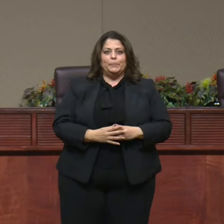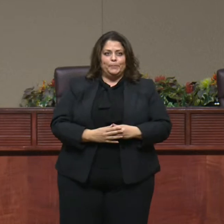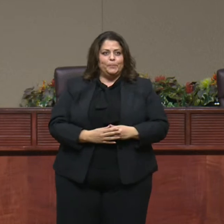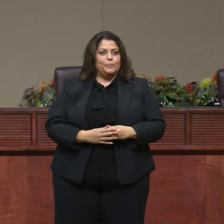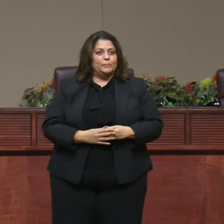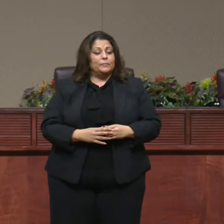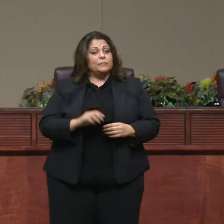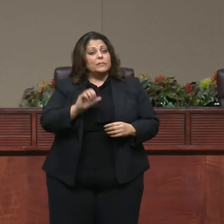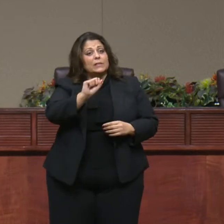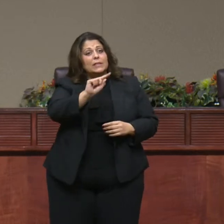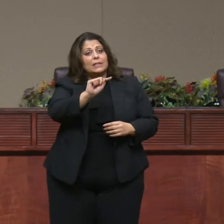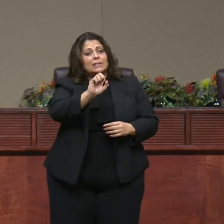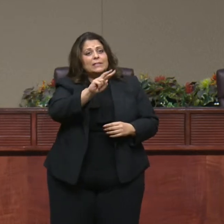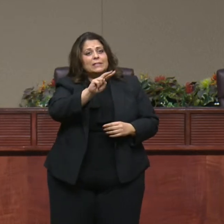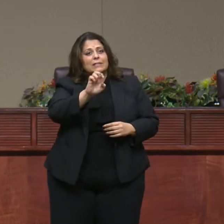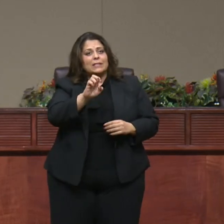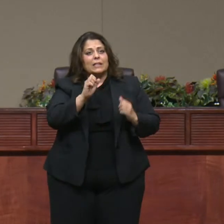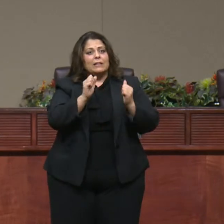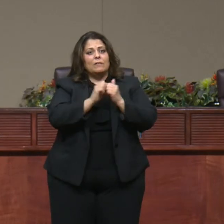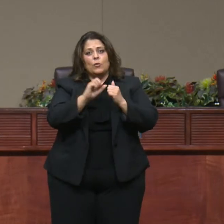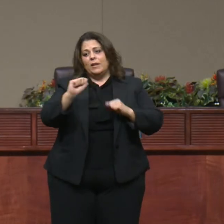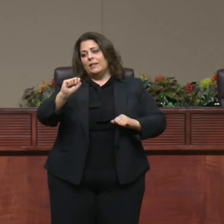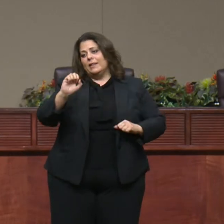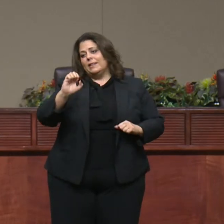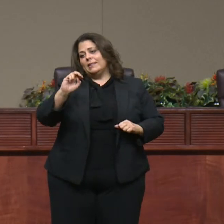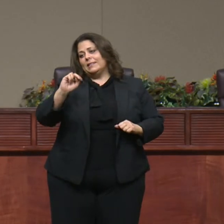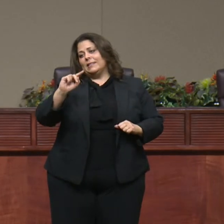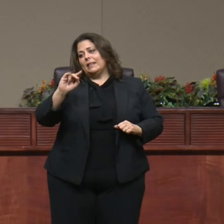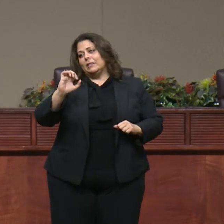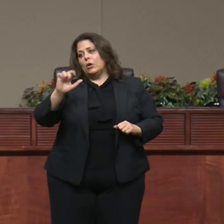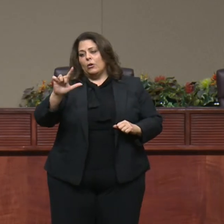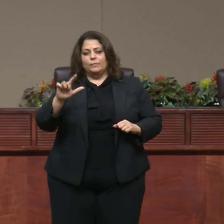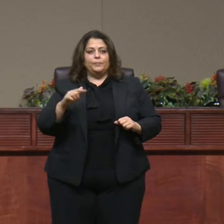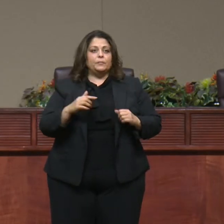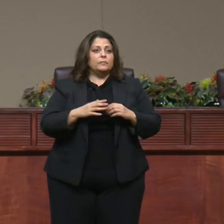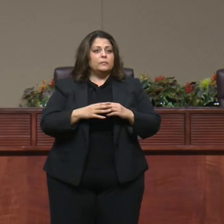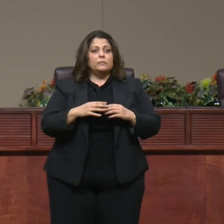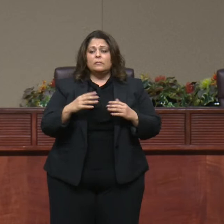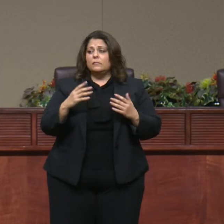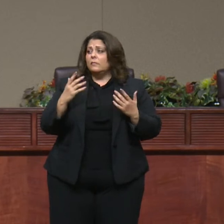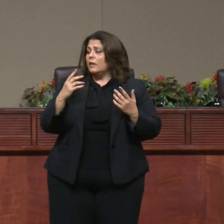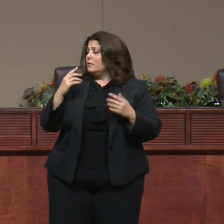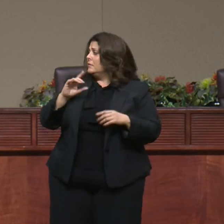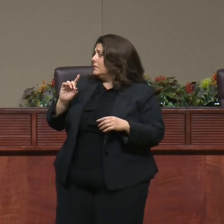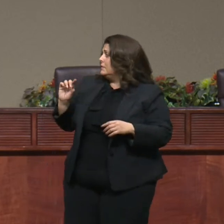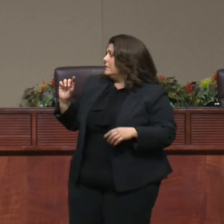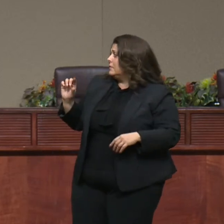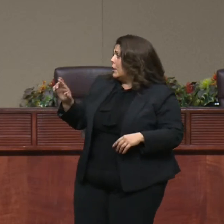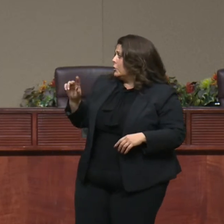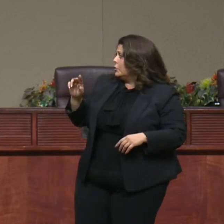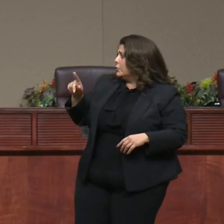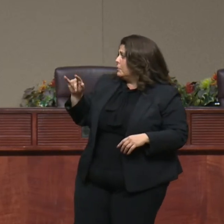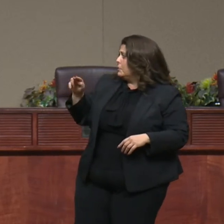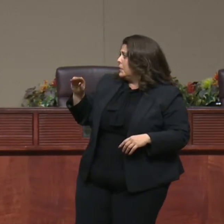Steve. Steve Hudak from the Sentinel. Sorry about that. This is for Dr. Pino. Dr.